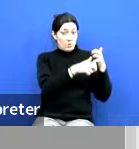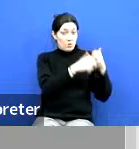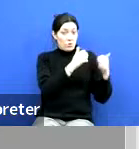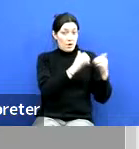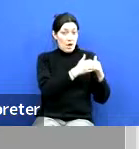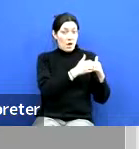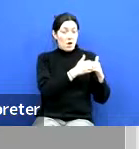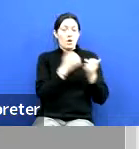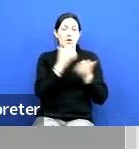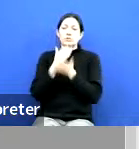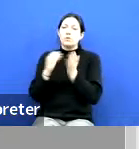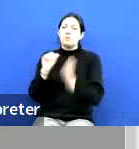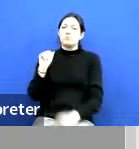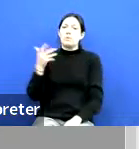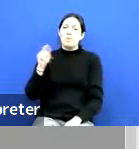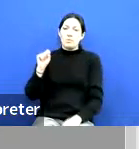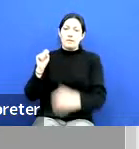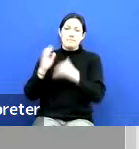apartment buildings were